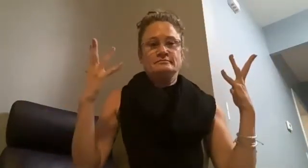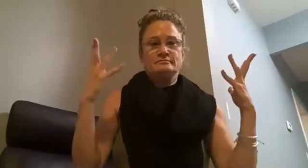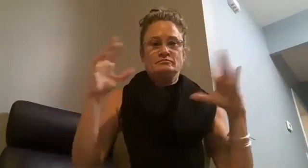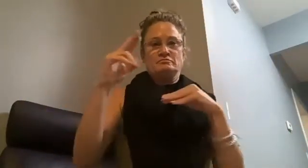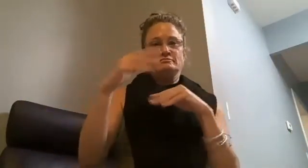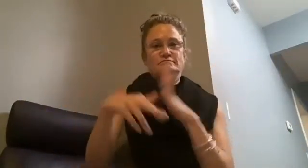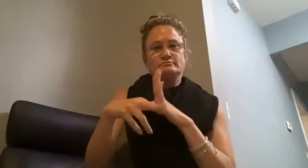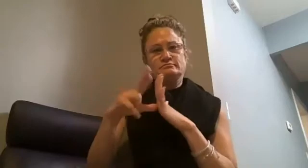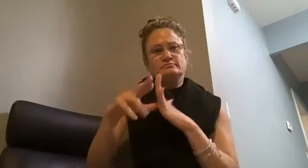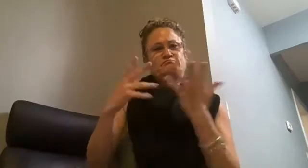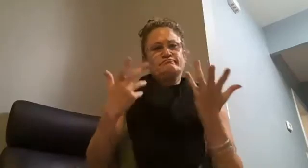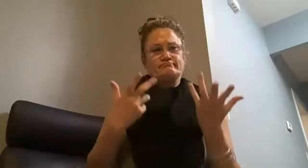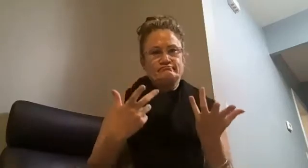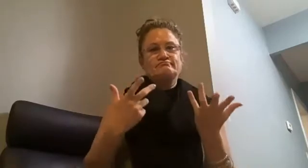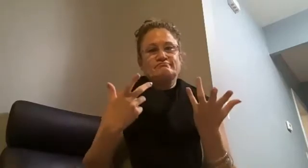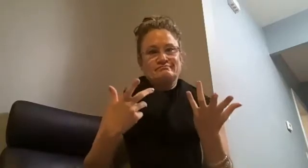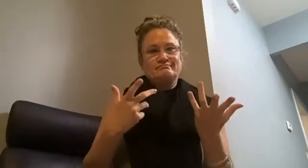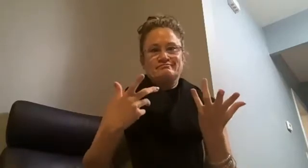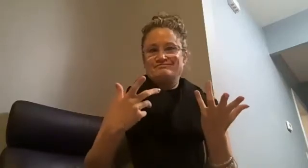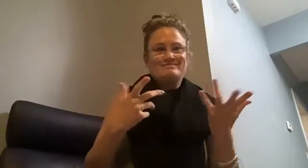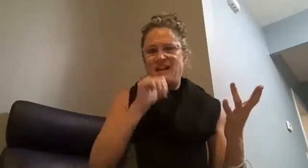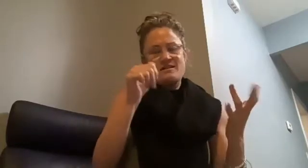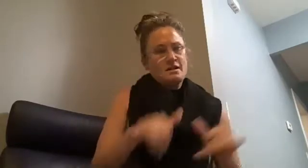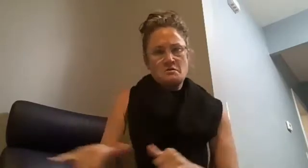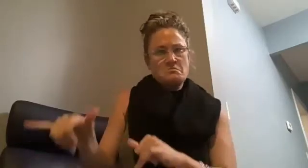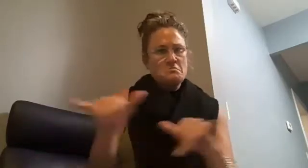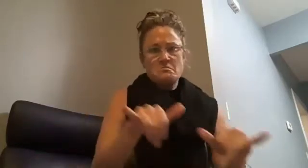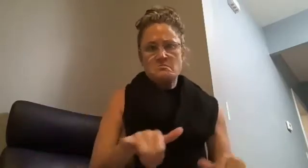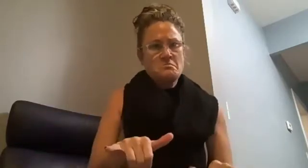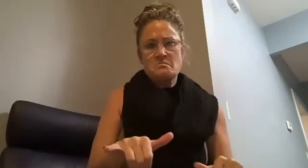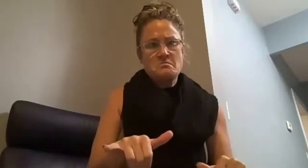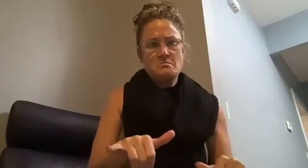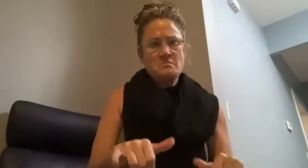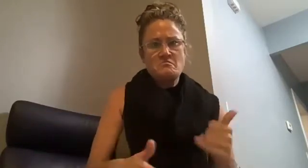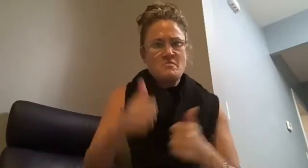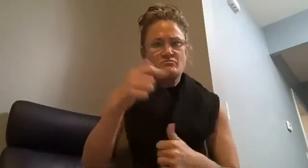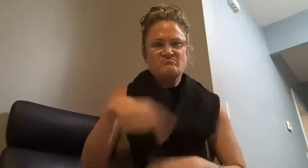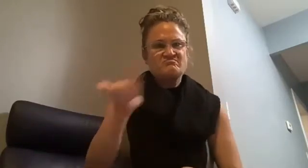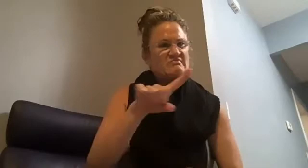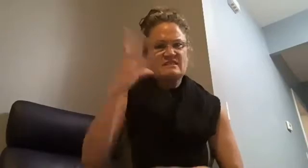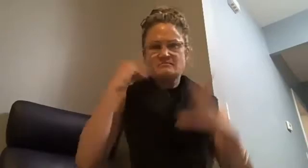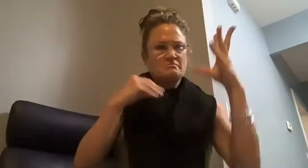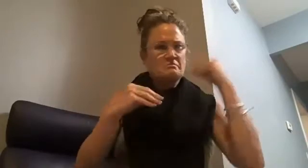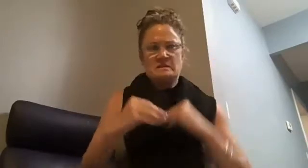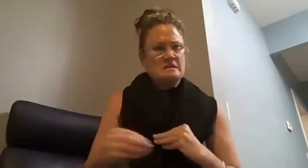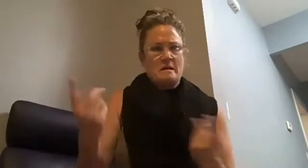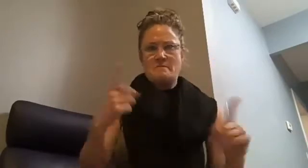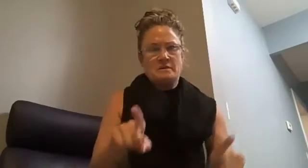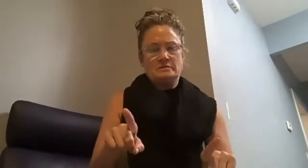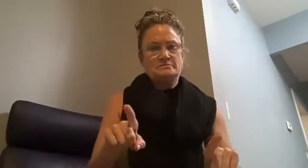we've come to find that that's actually not that common with most members, that experience doesn't happen for most of us. And rather, a lot of us experience